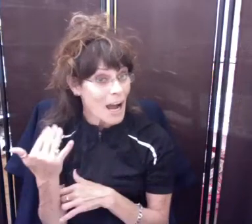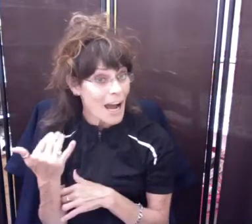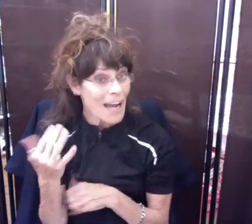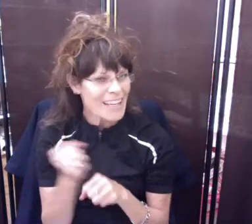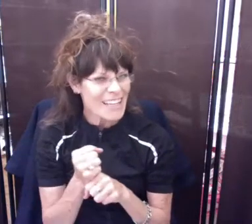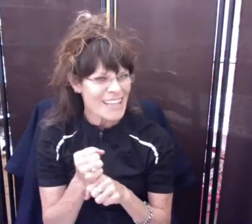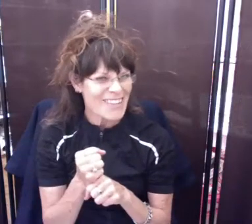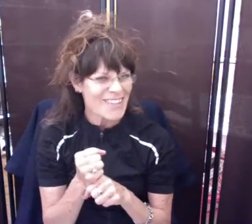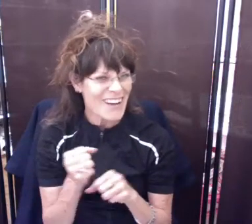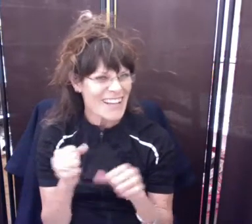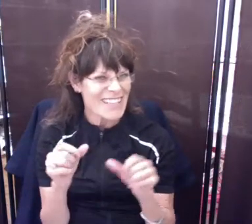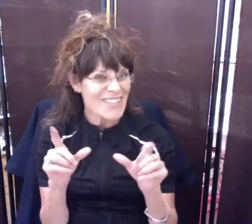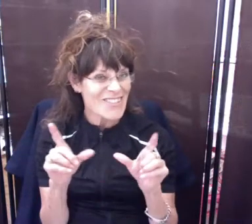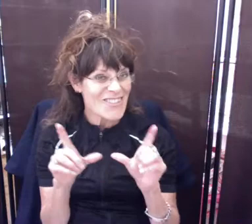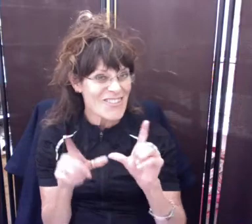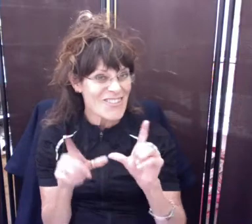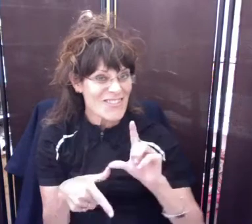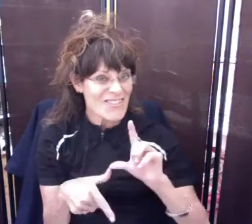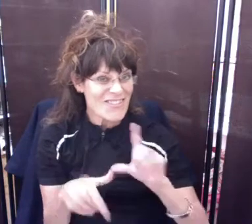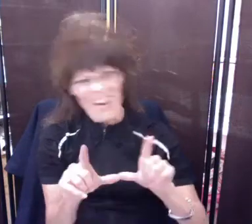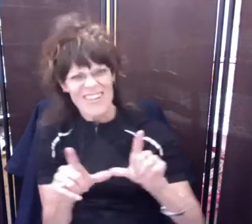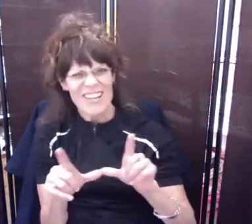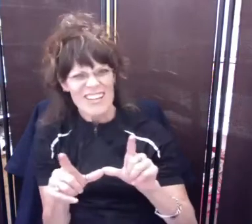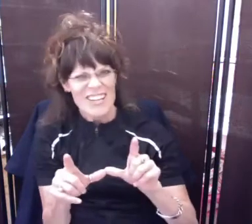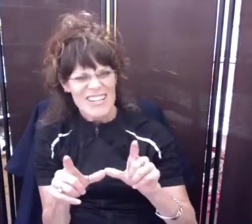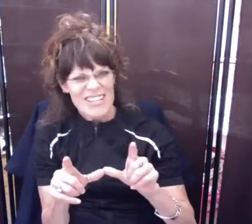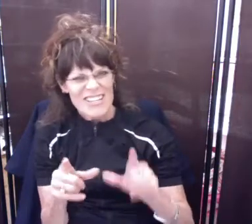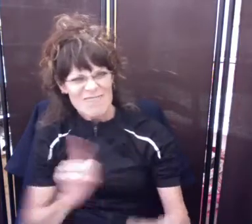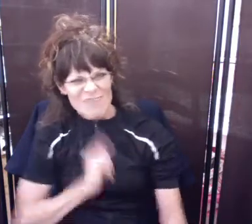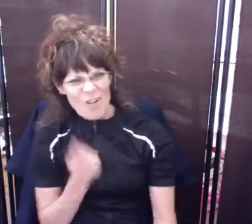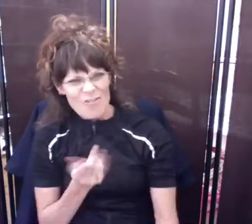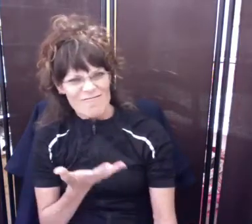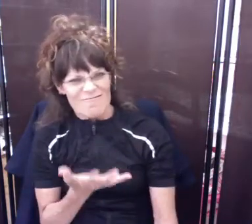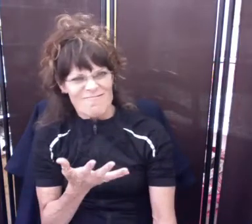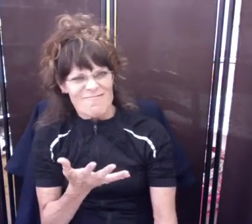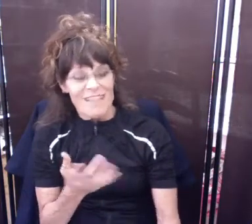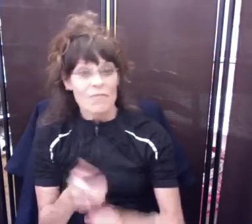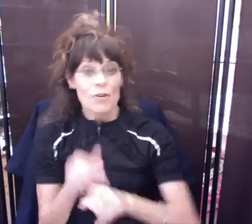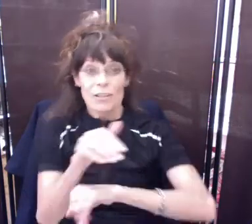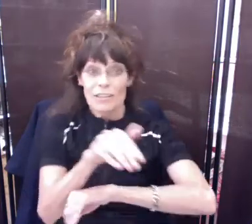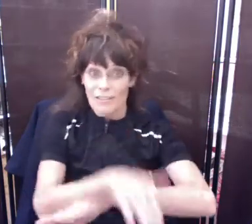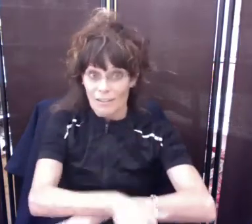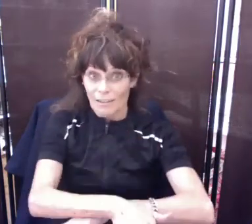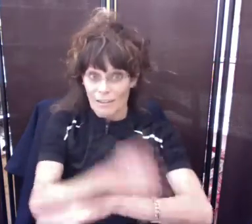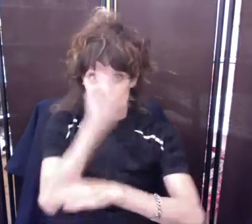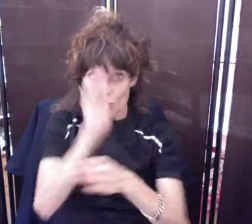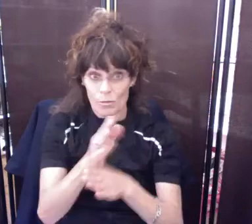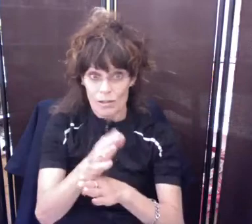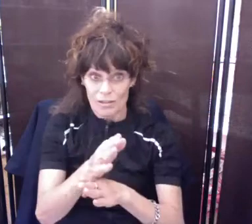back, you jerks. And I remember the first night I went sober, to IOP, because I